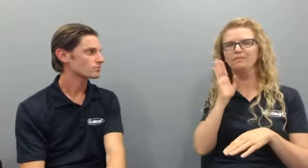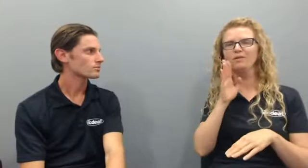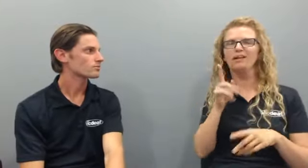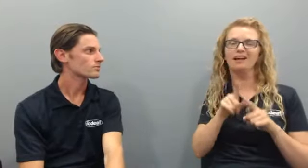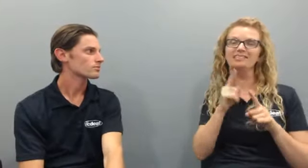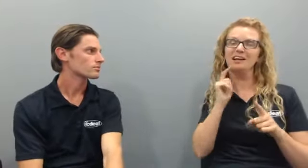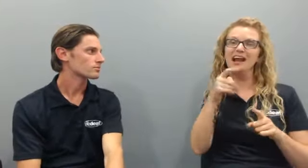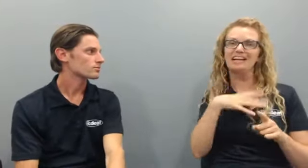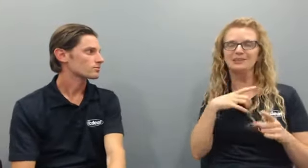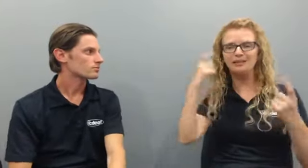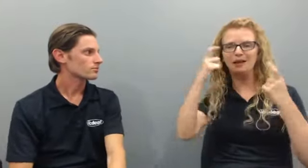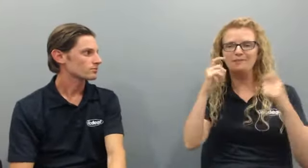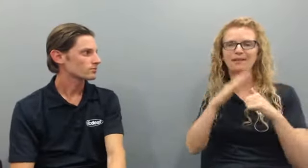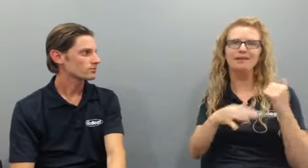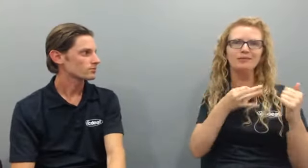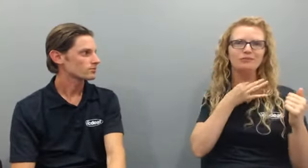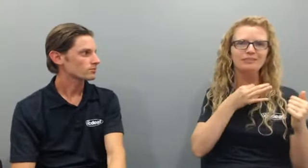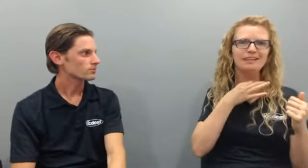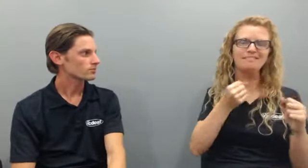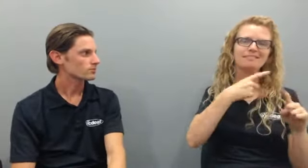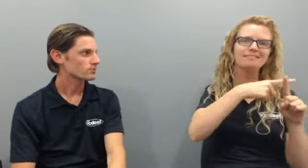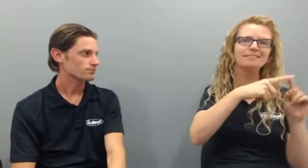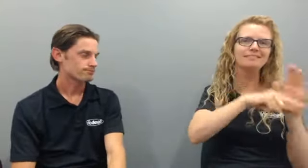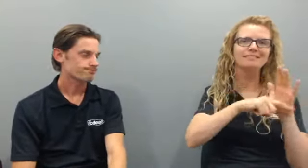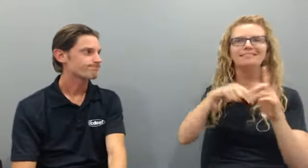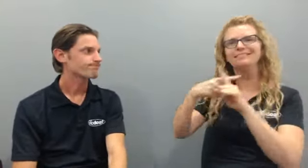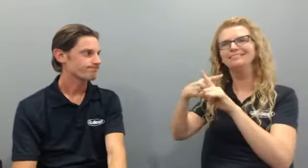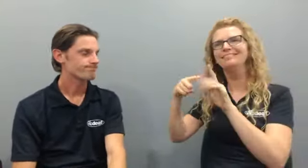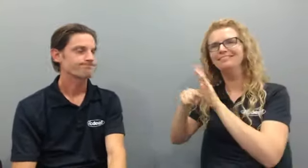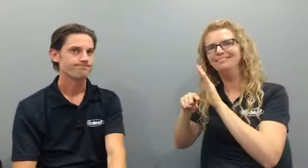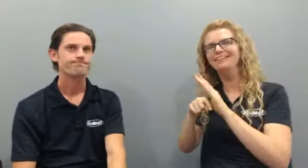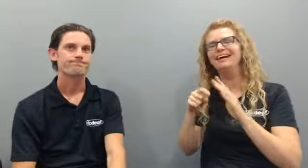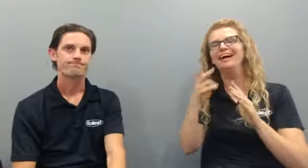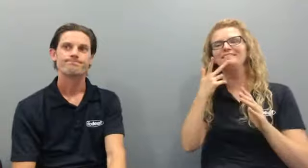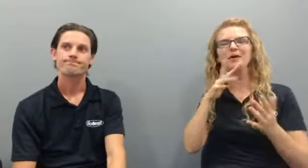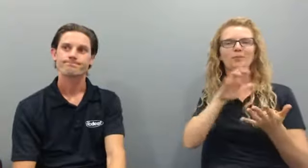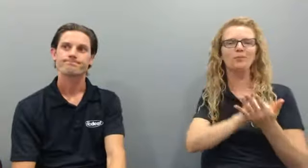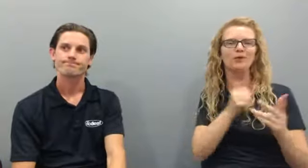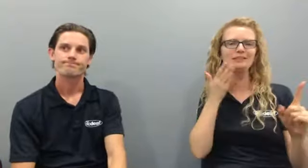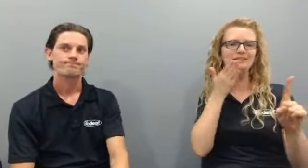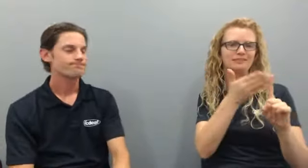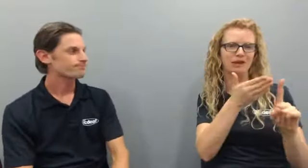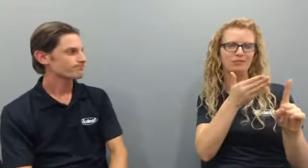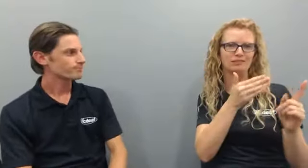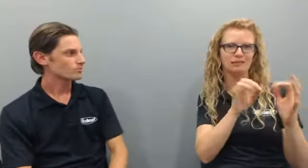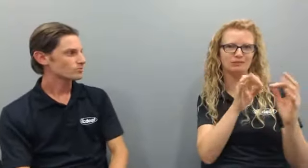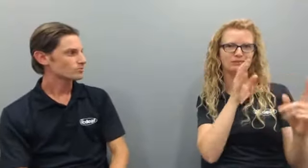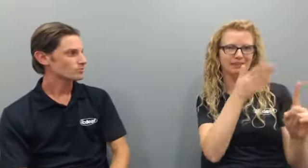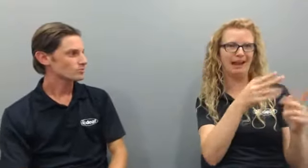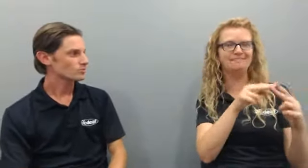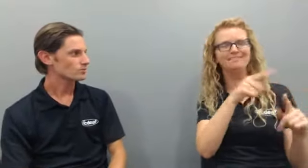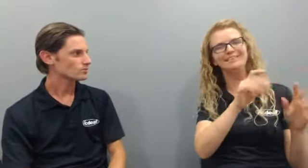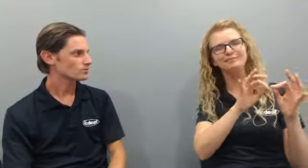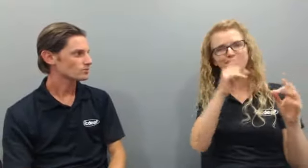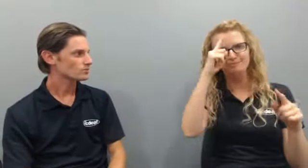there. Like we mentioned earlier, you do need to consider the risks and the pros and cons to each of those 3 options. If you book